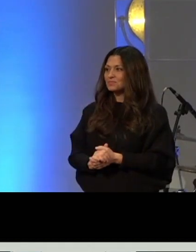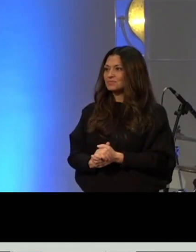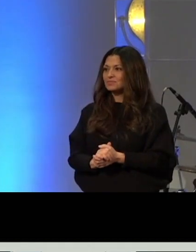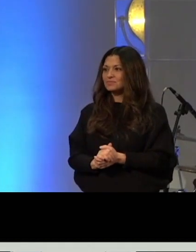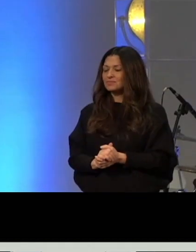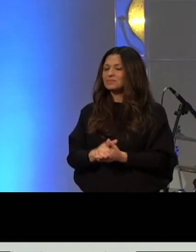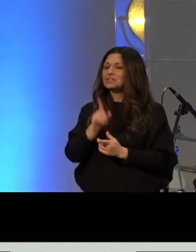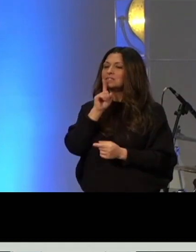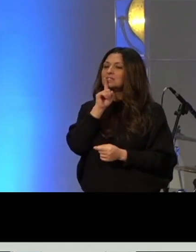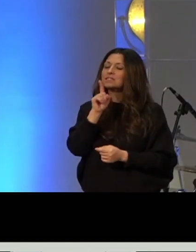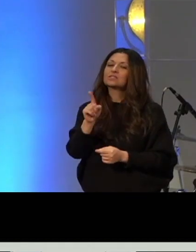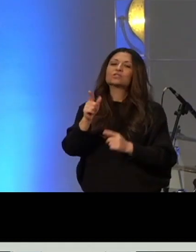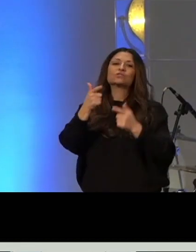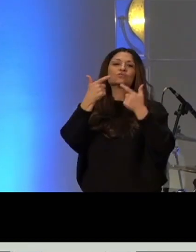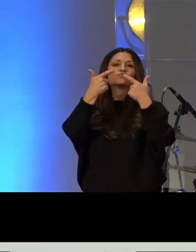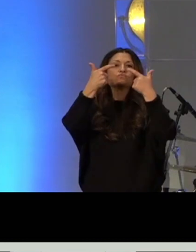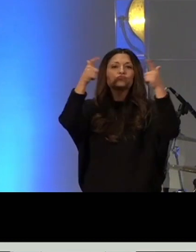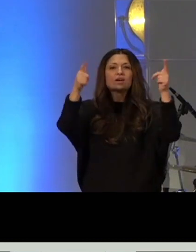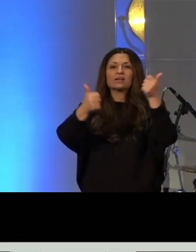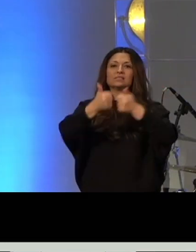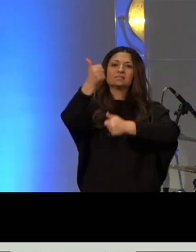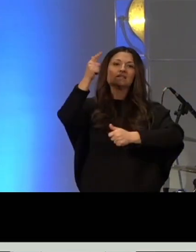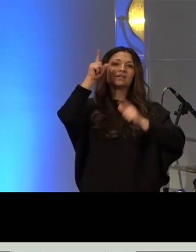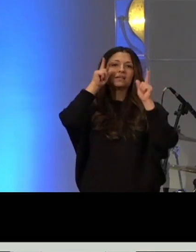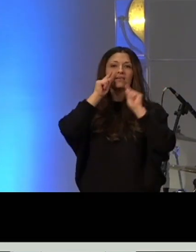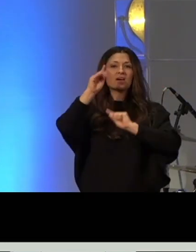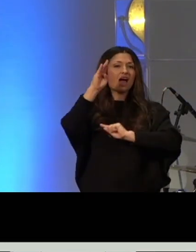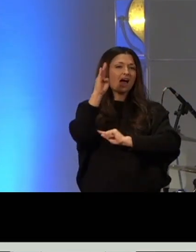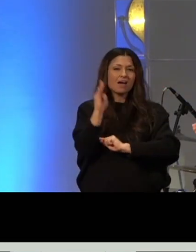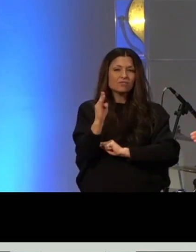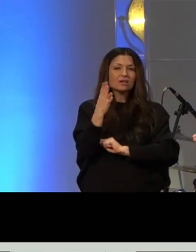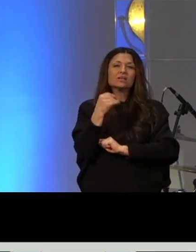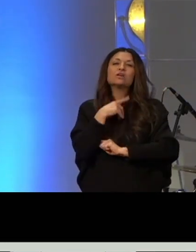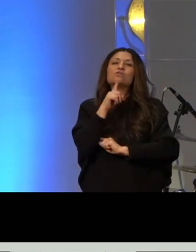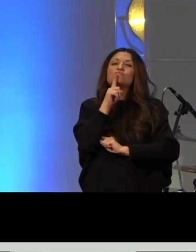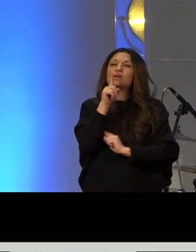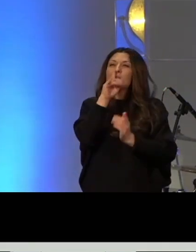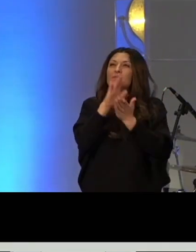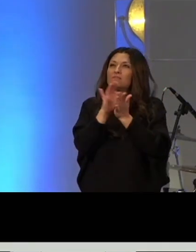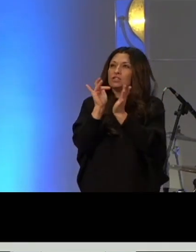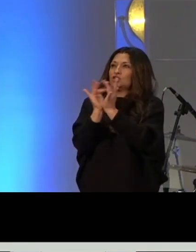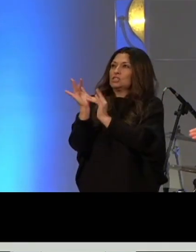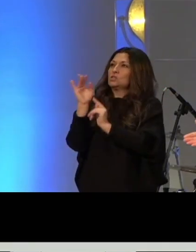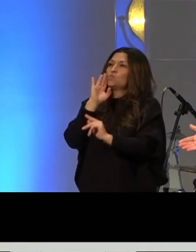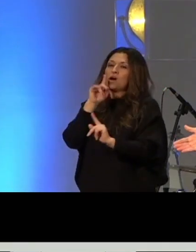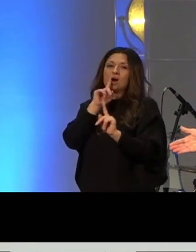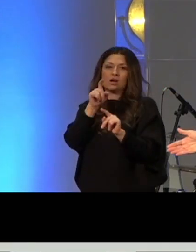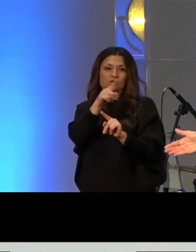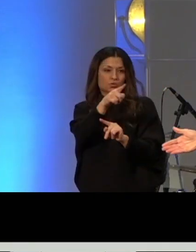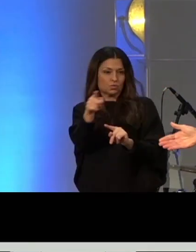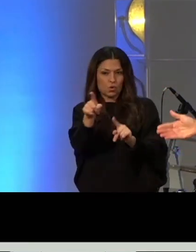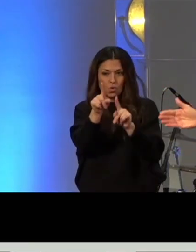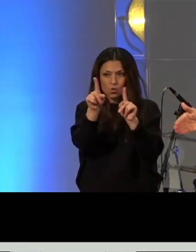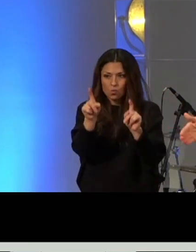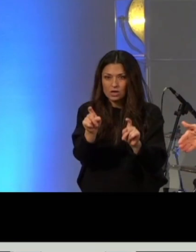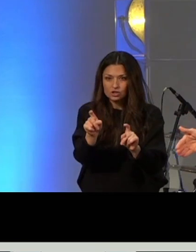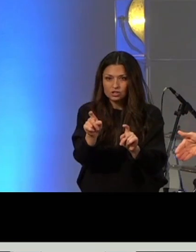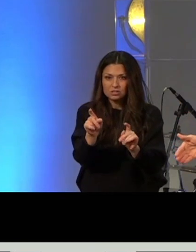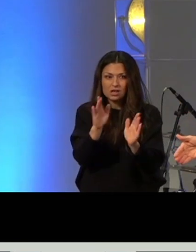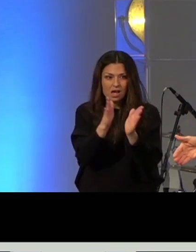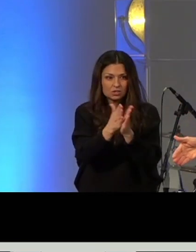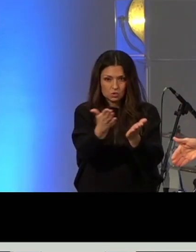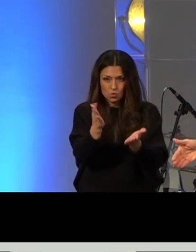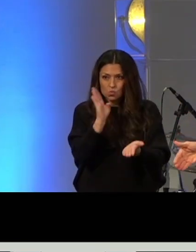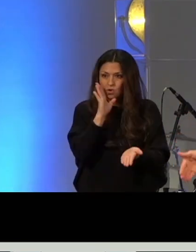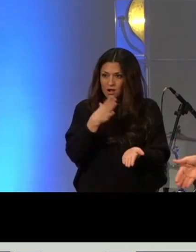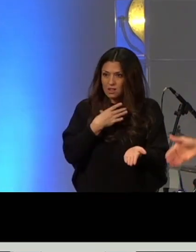It is the greatest gift ever, and I really believe the question that Jesus would be asking you tonight is, would you like to receive this gift, would